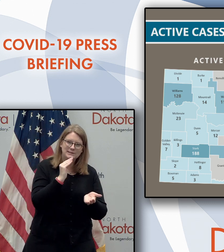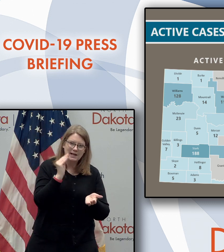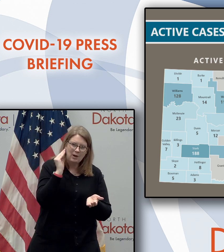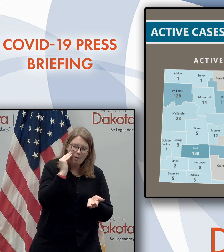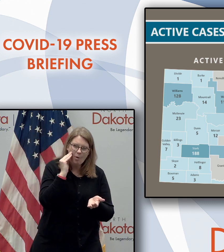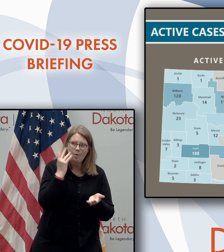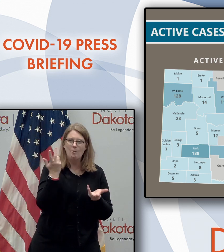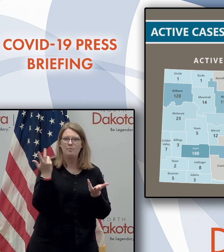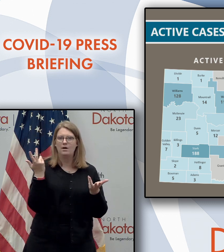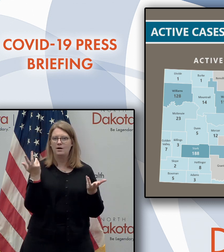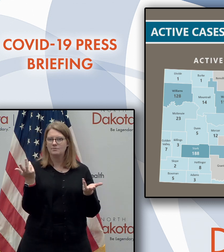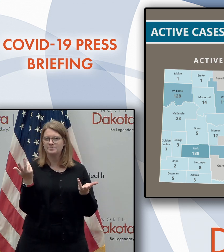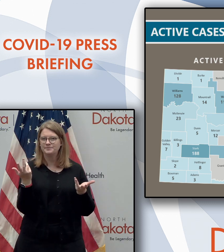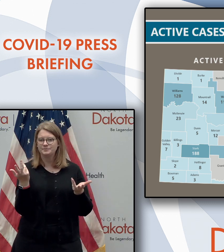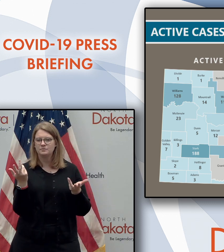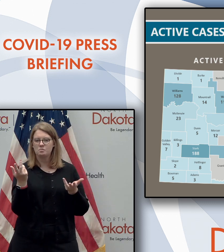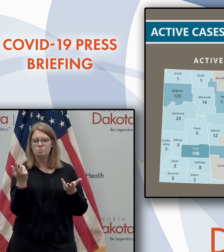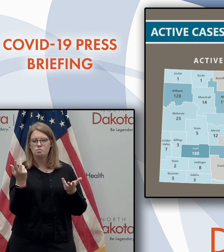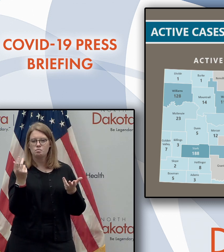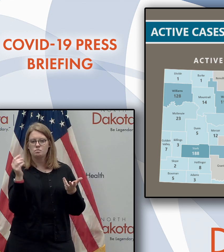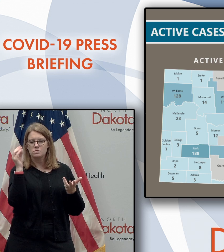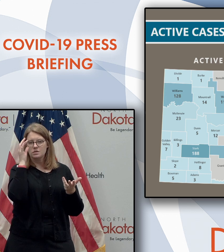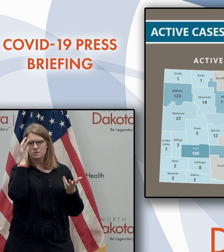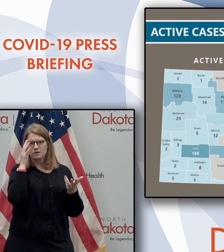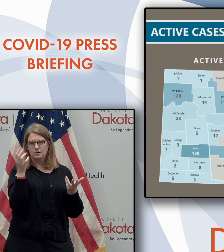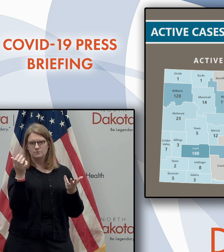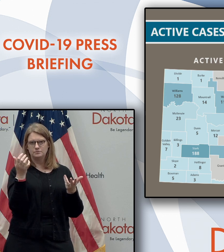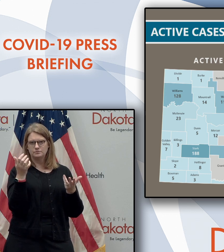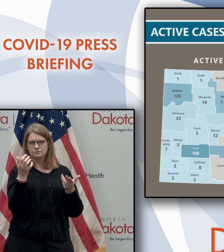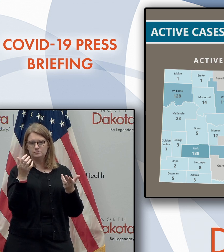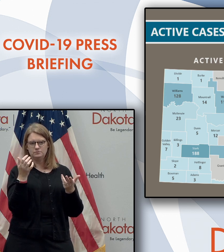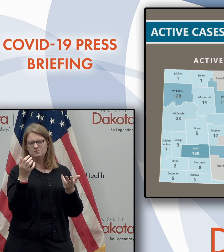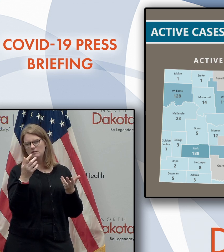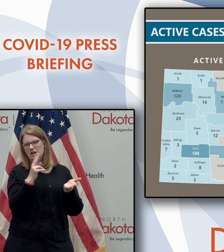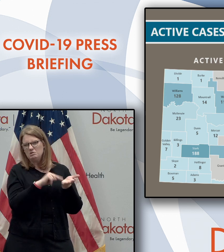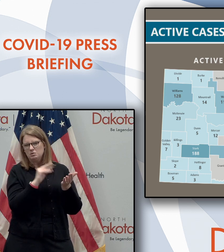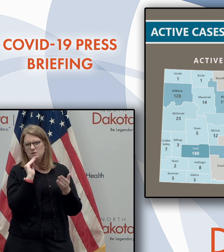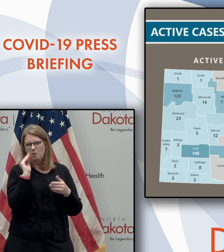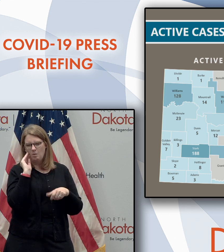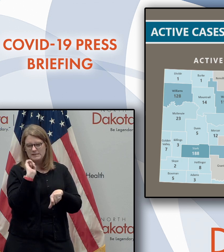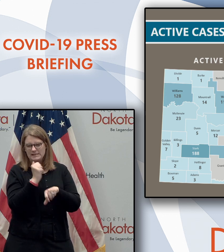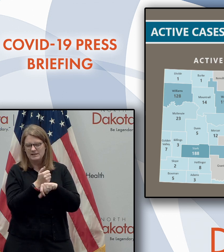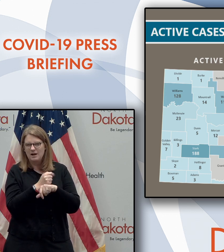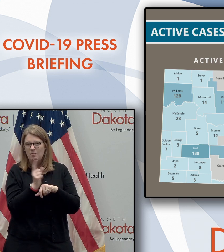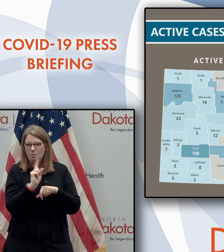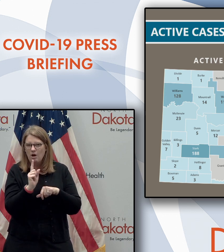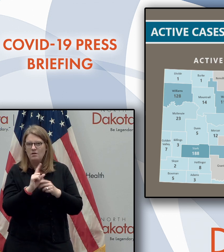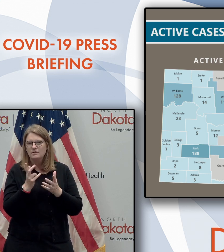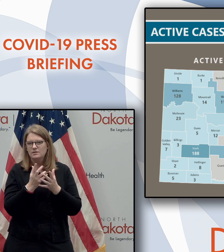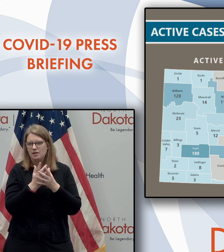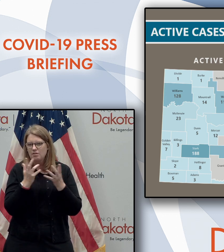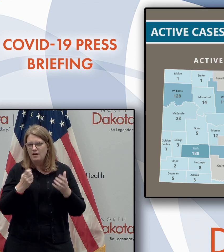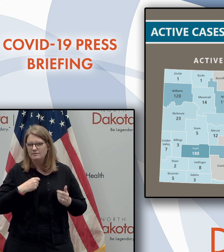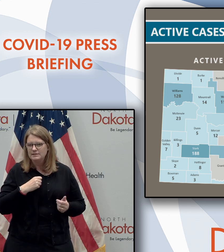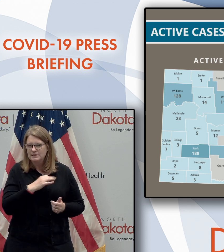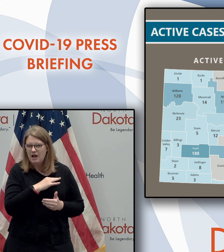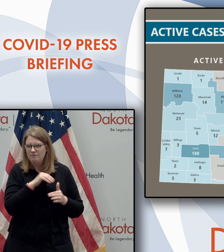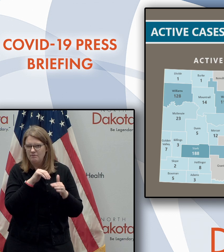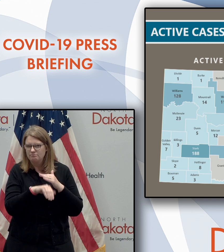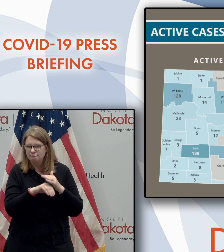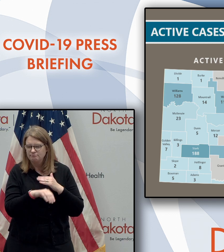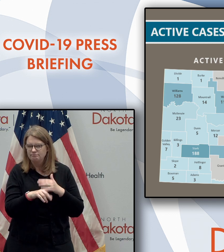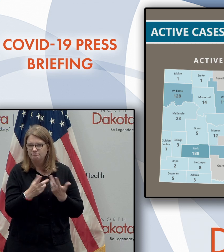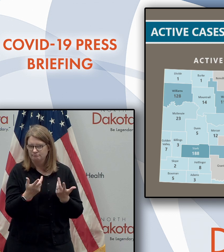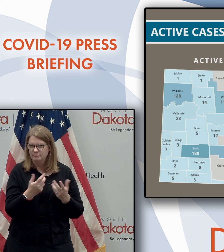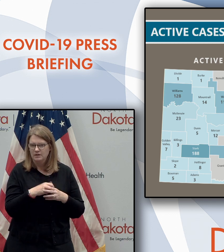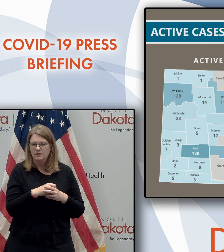care facilities tend to locate where they've got greater access to staffing, and that tends to be